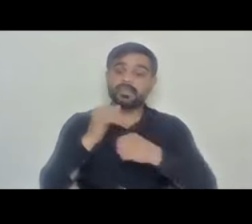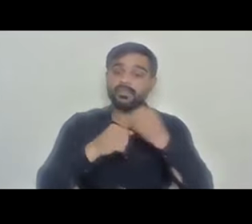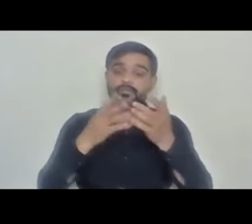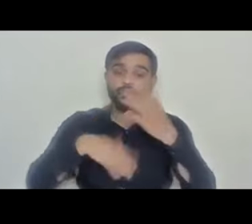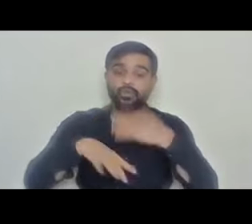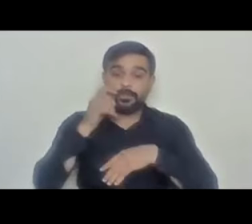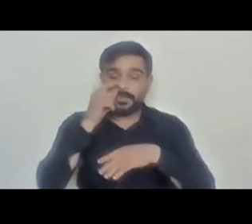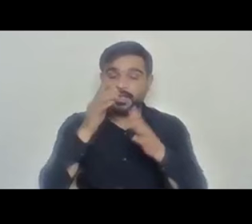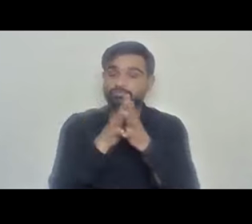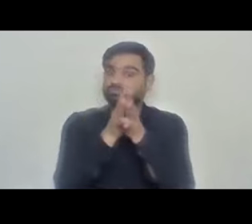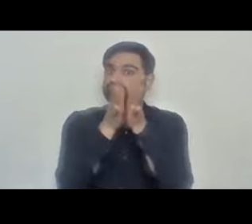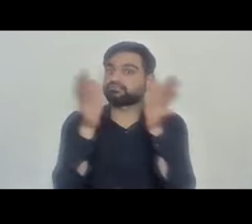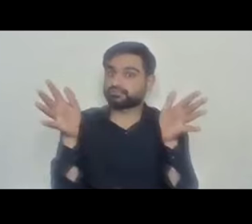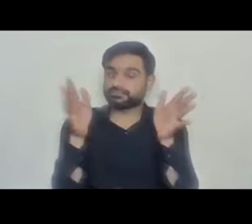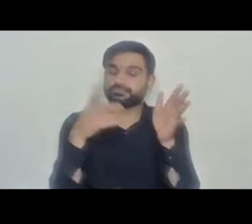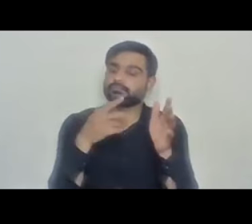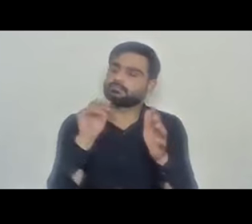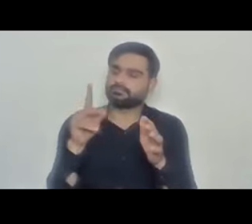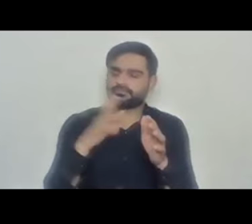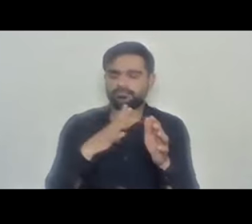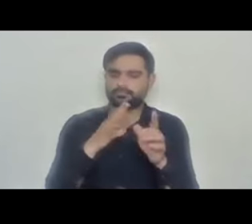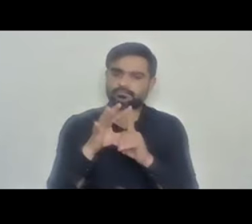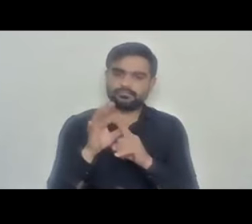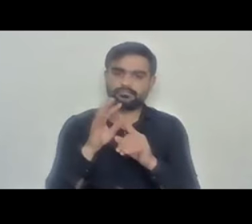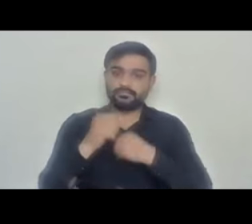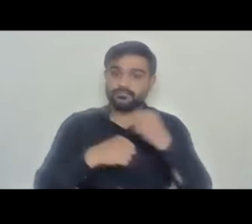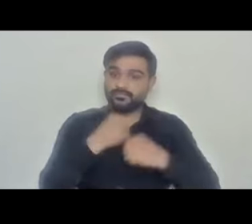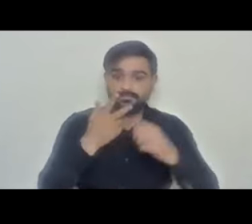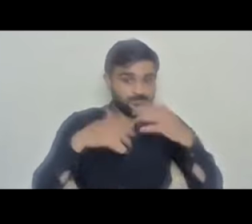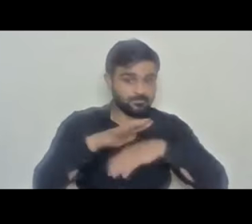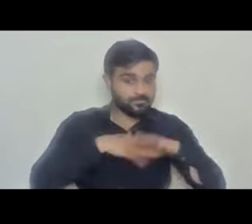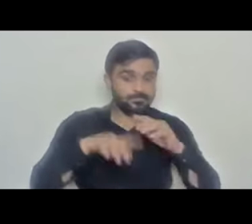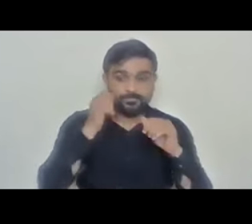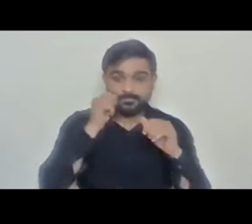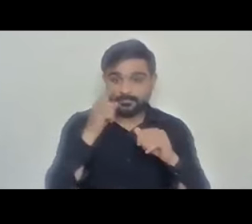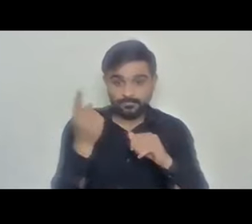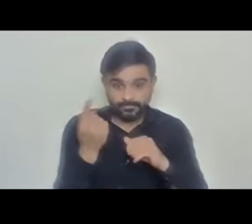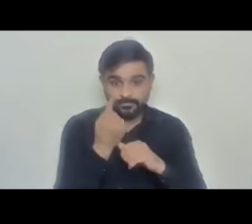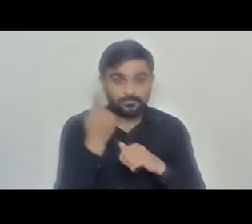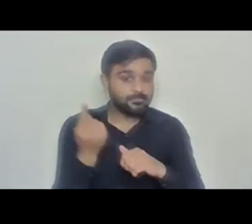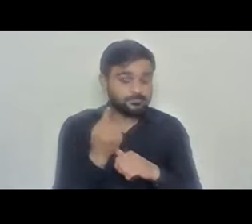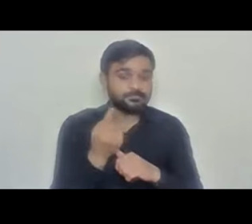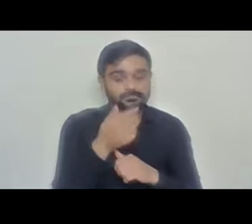very broad. And I say, okay, I am going to do a discourse analysis around gender, uh,